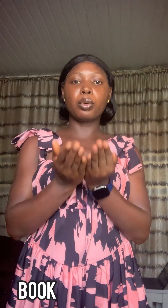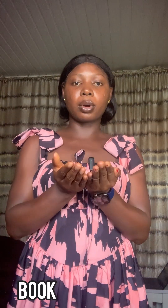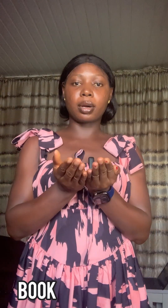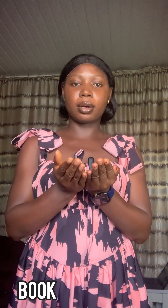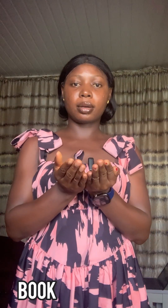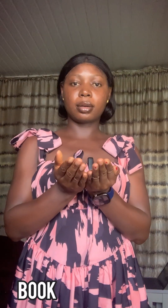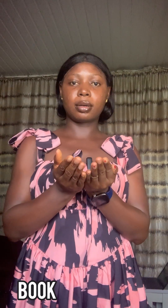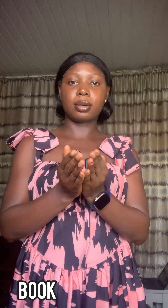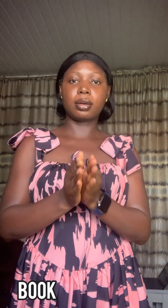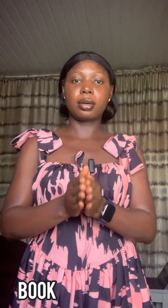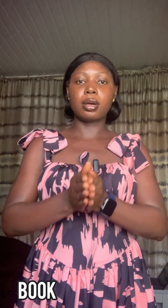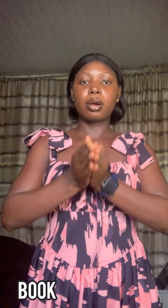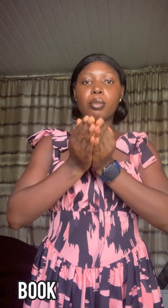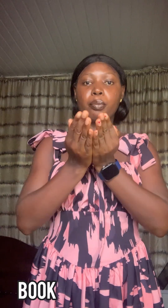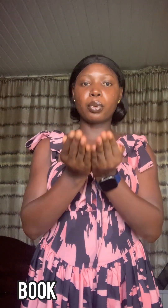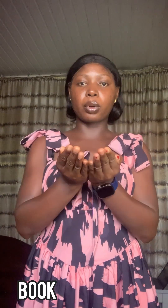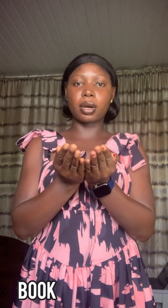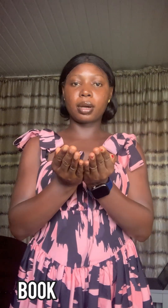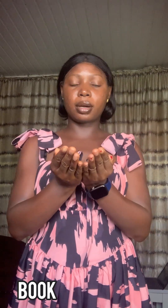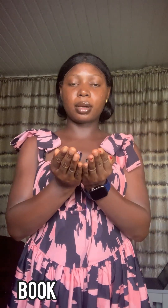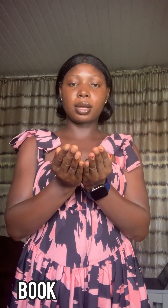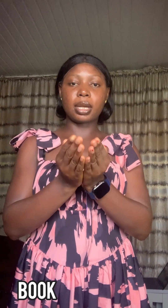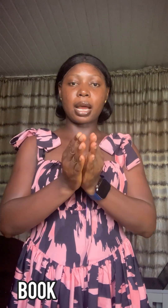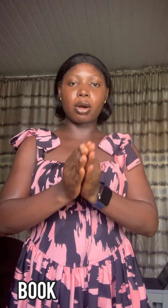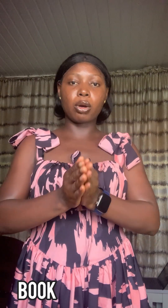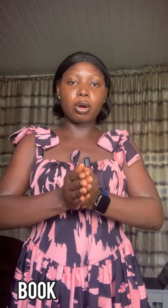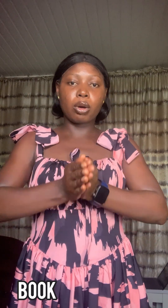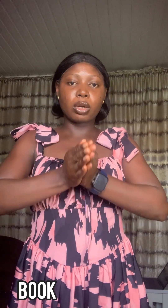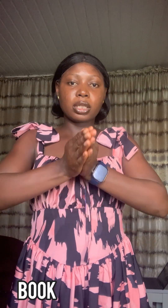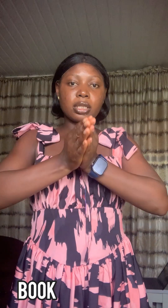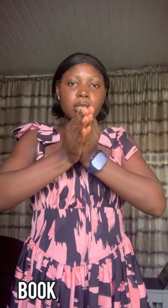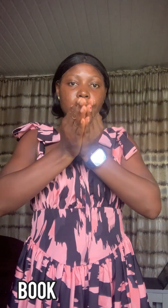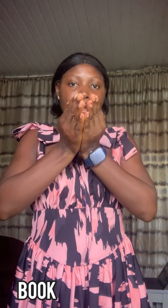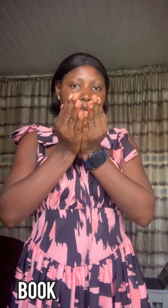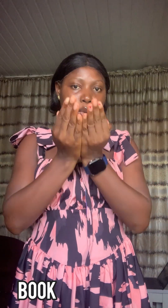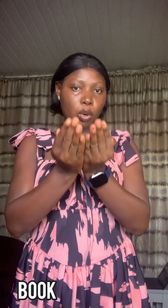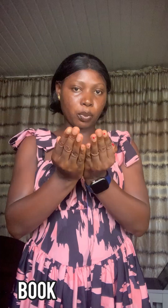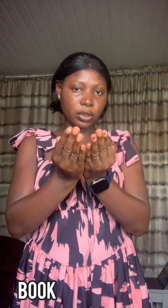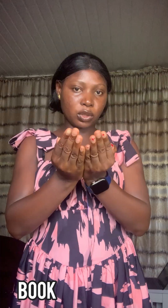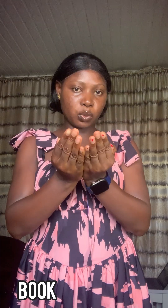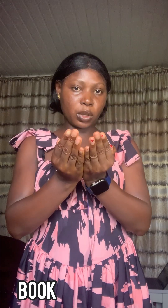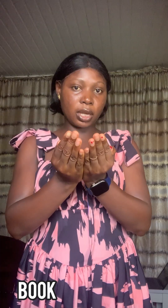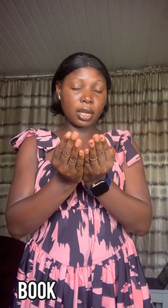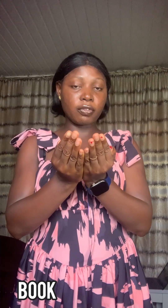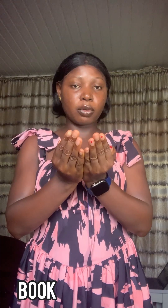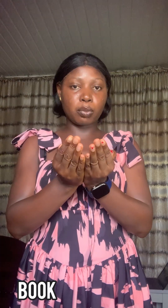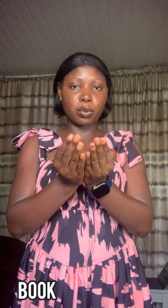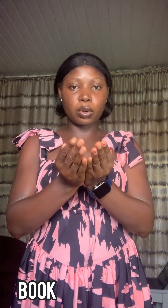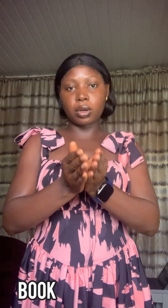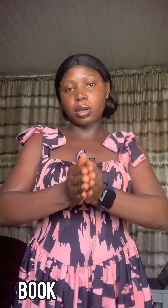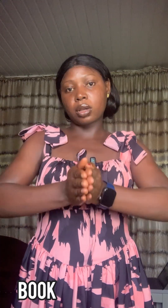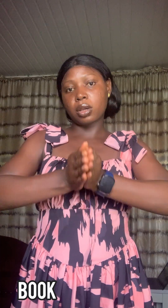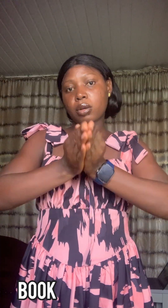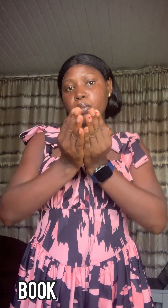Book, book. Now this is to open this way for book.